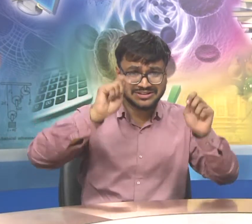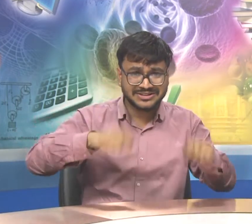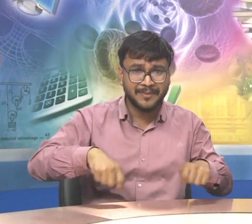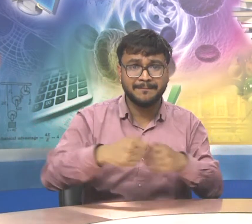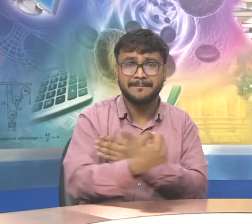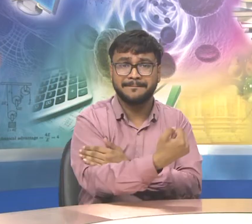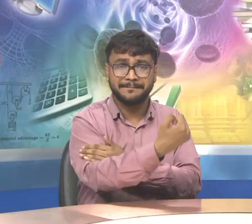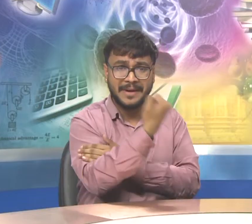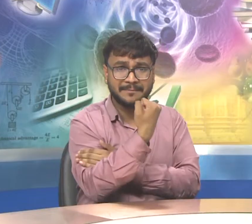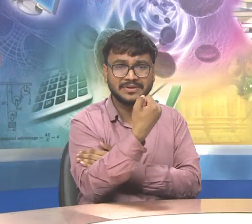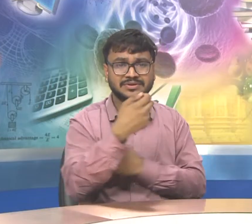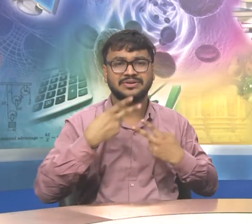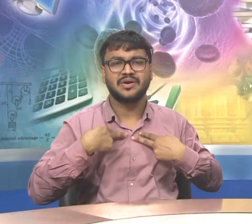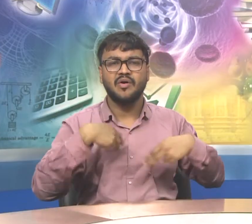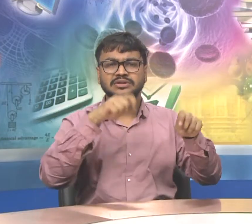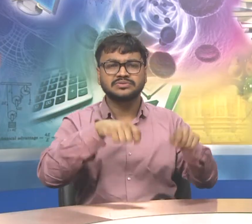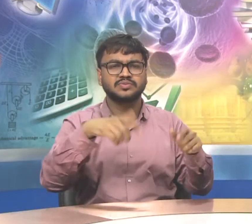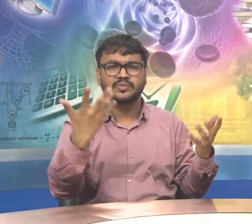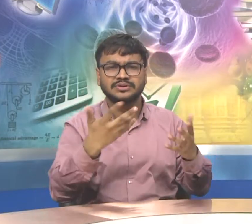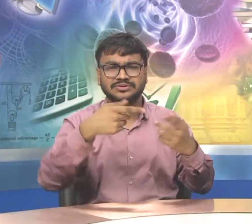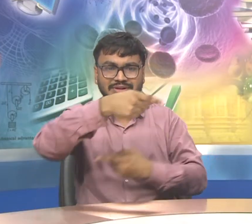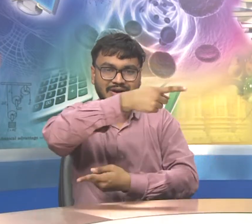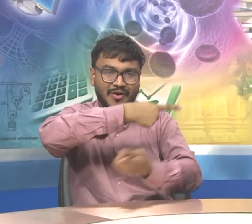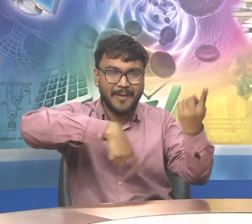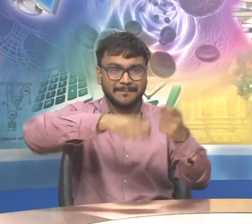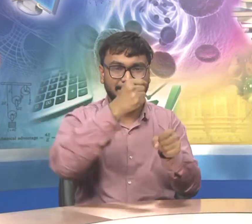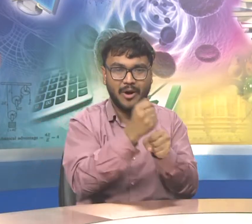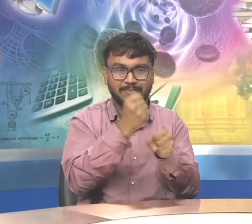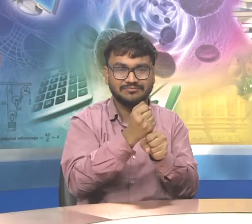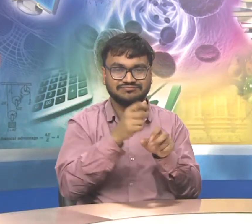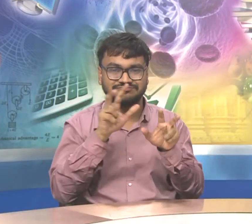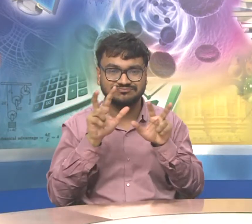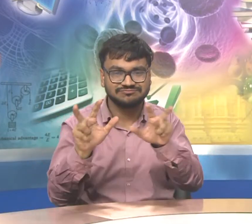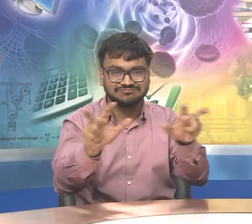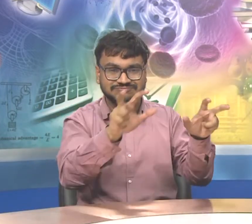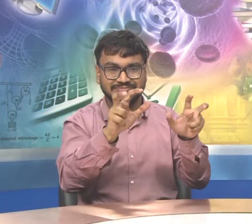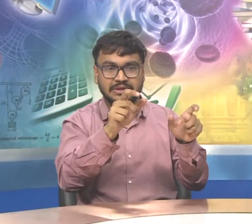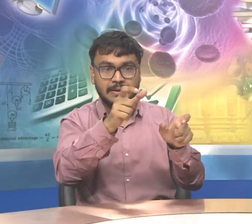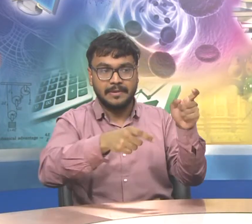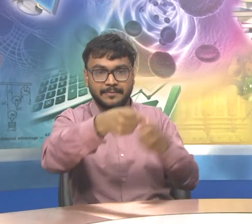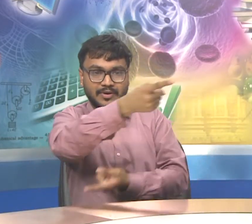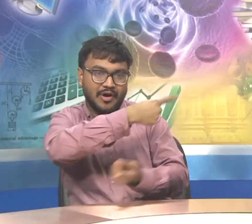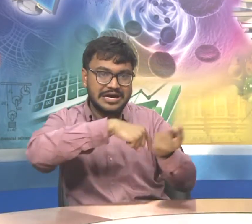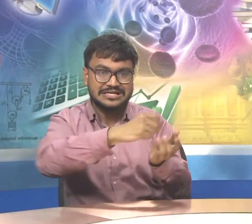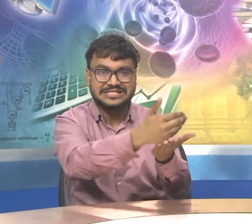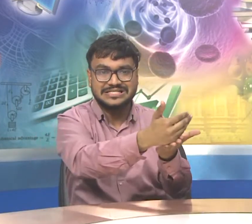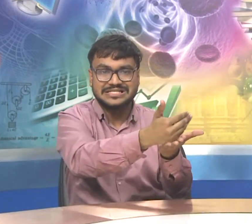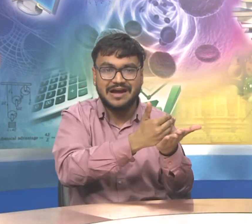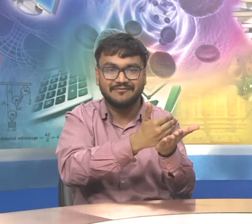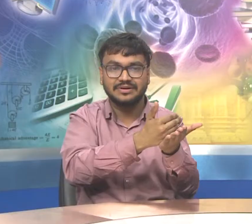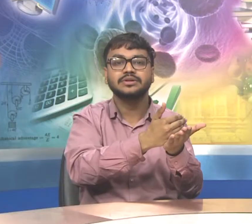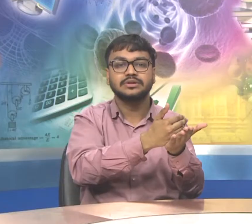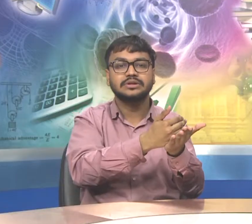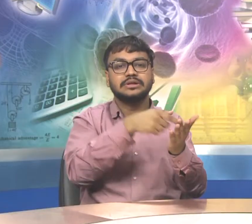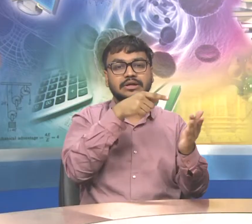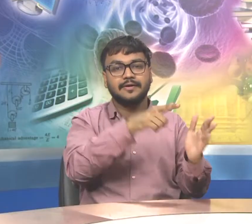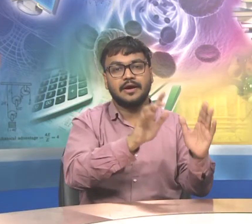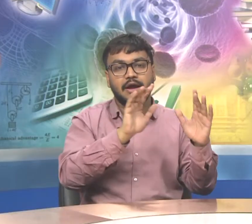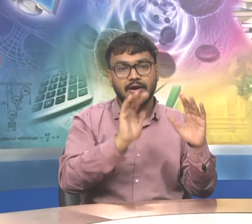But subsequently, the court permitted cases on the ground structure of government